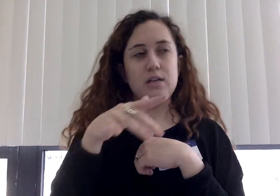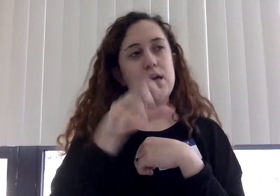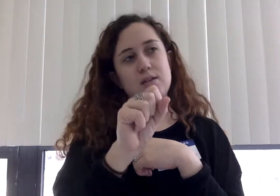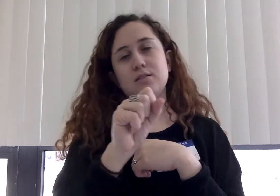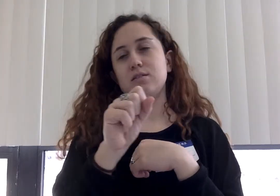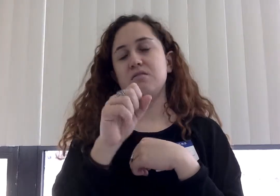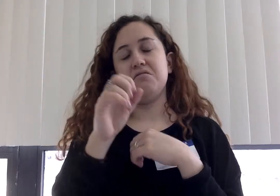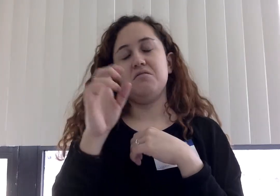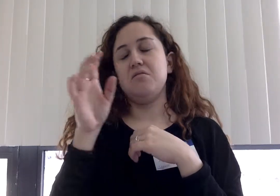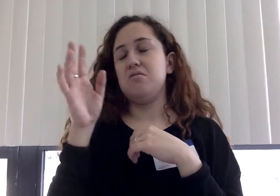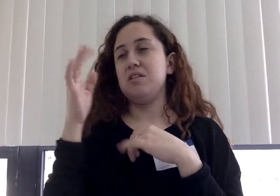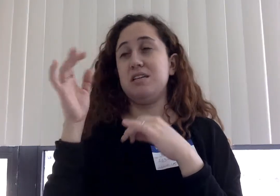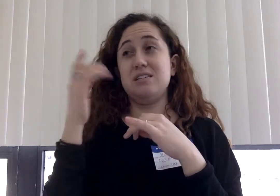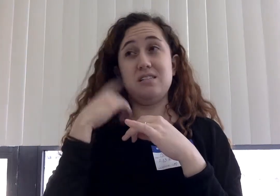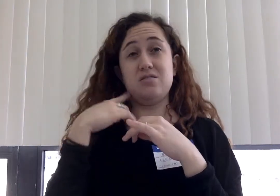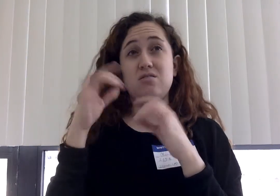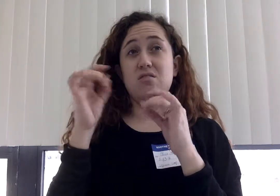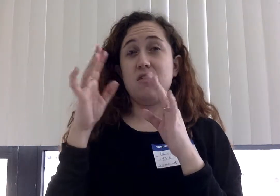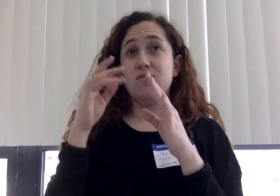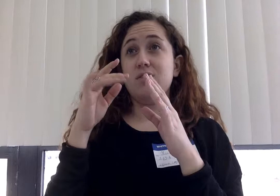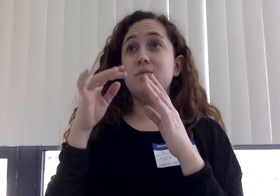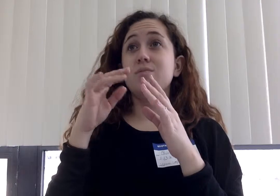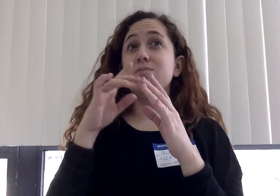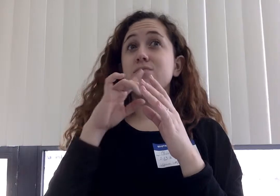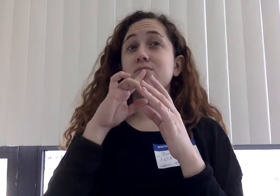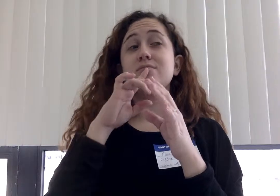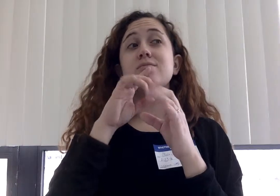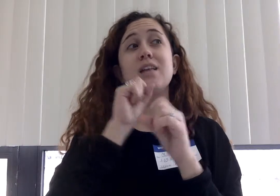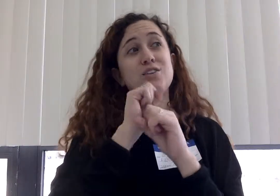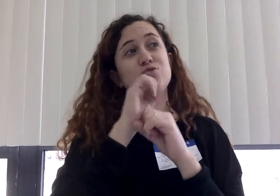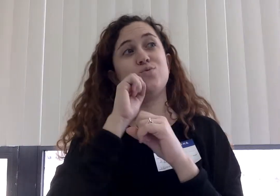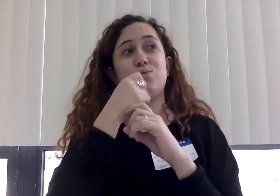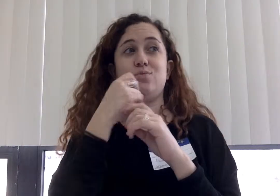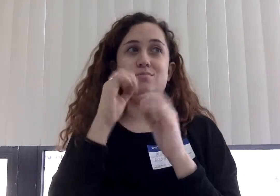cool actually. Starting that today. We're going to calculus class. What?